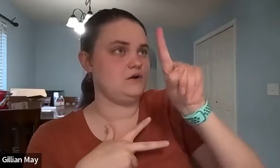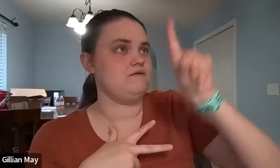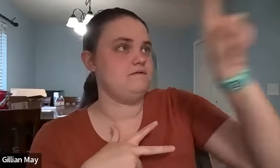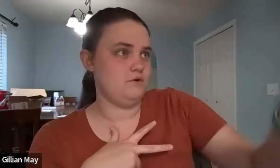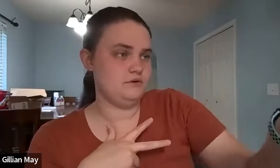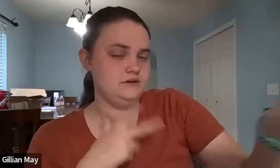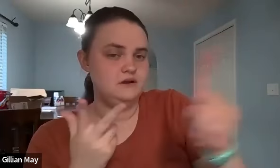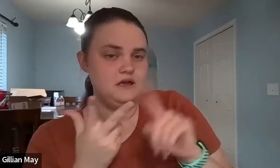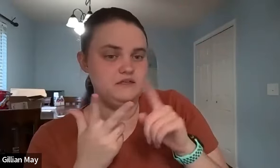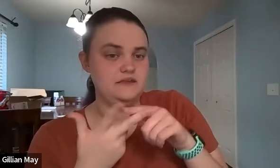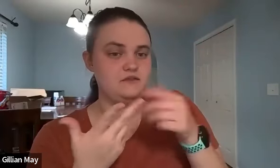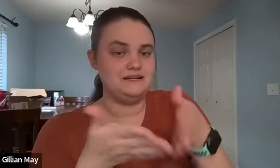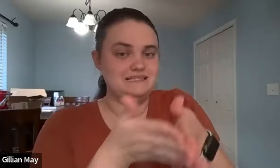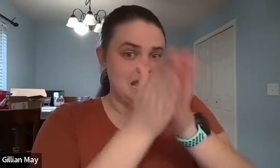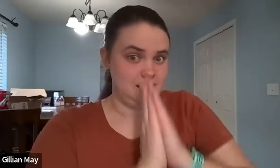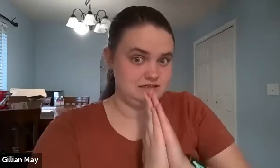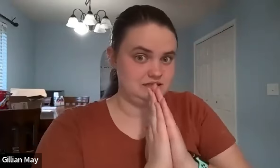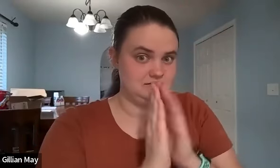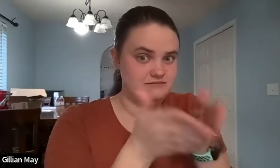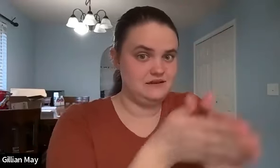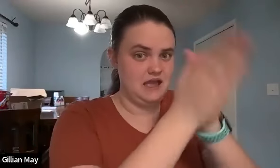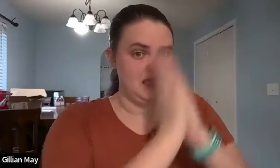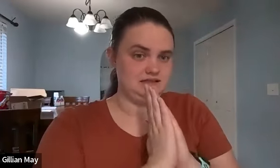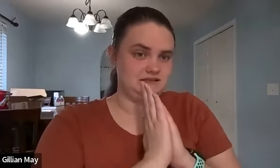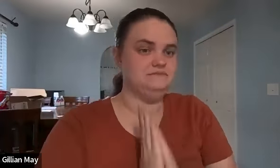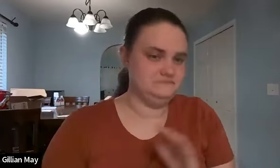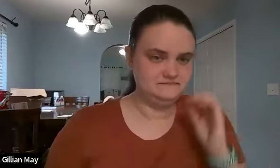or forward. And then the other one is ask. Ask.